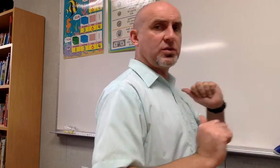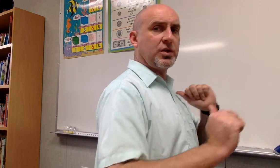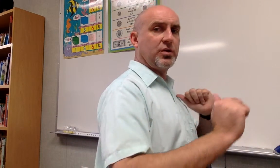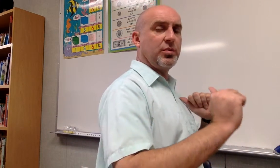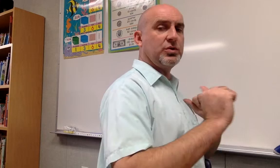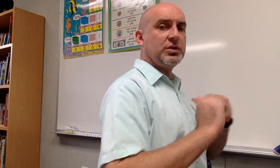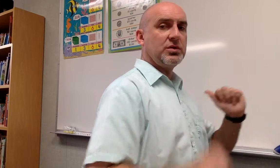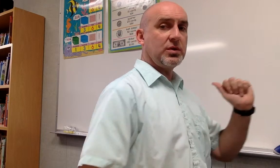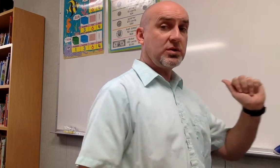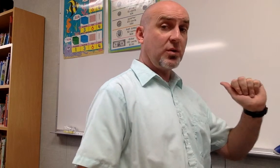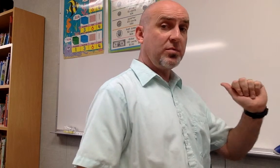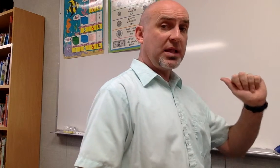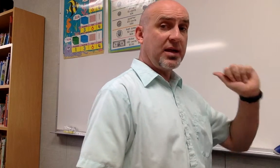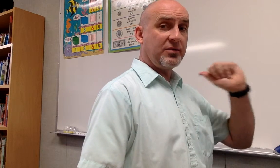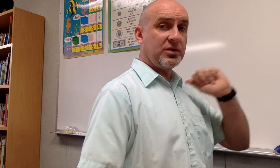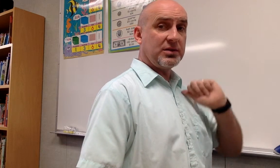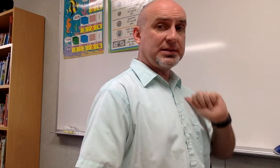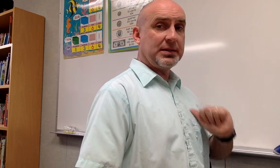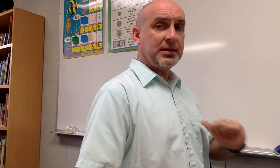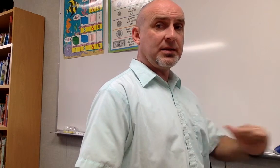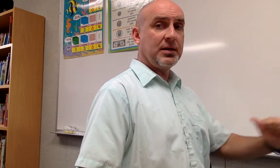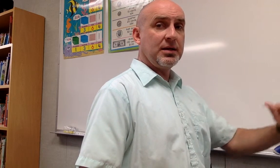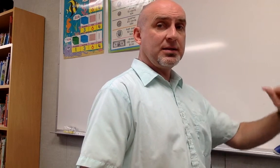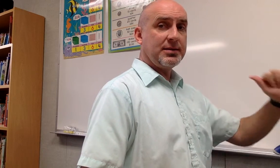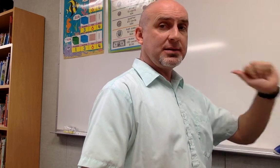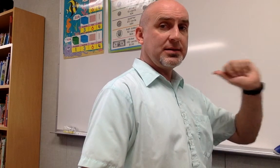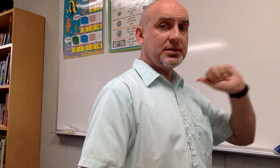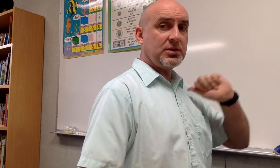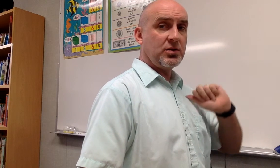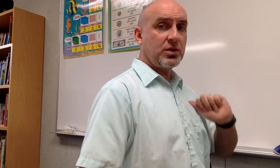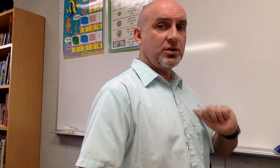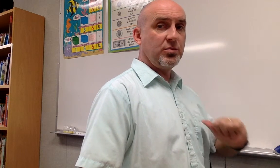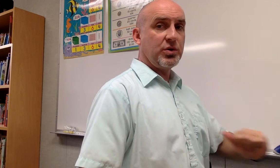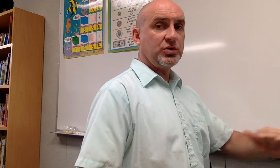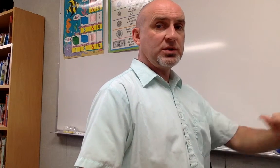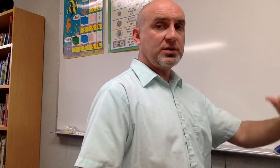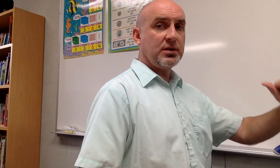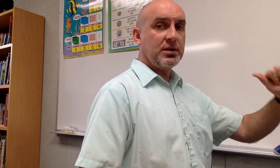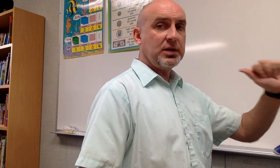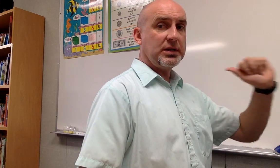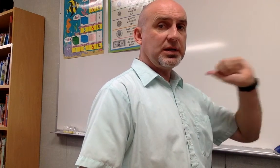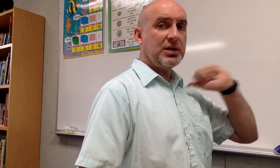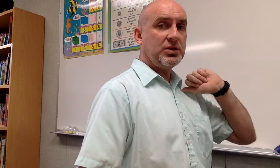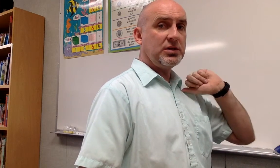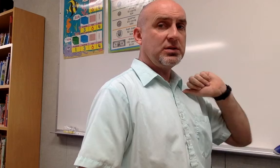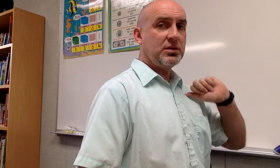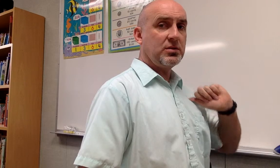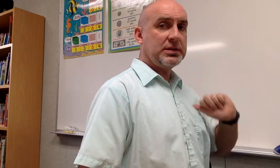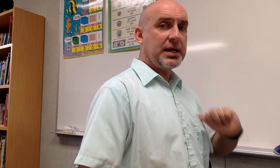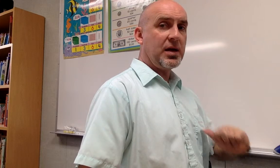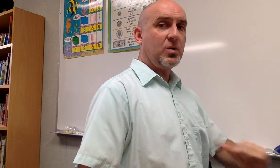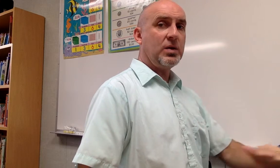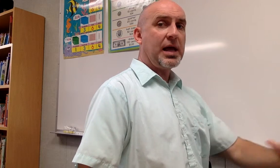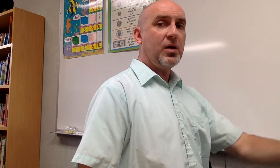circular motion. So I'll start with my left, and you'll see this is the circular motion. It touches, goes down, out,